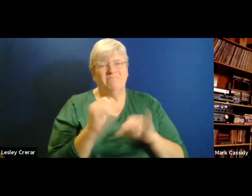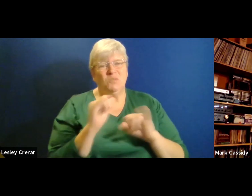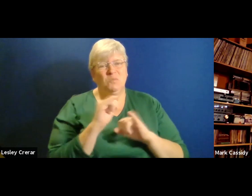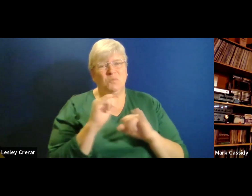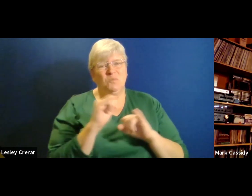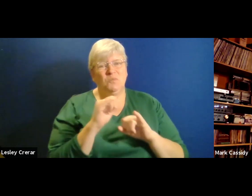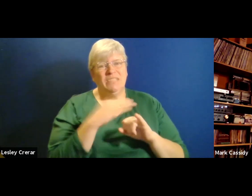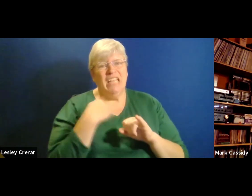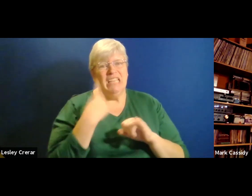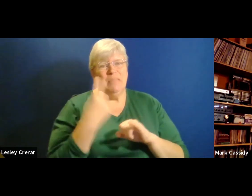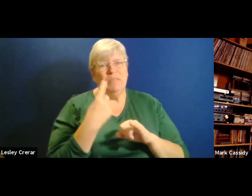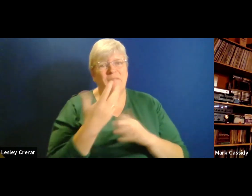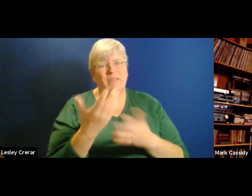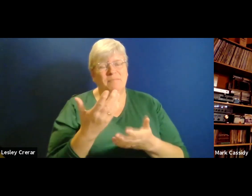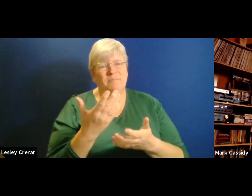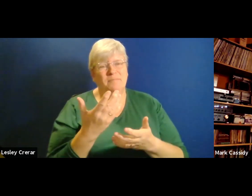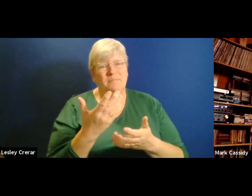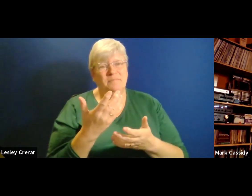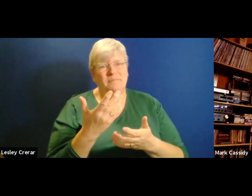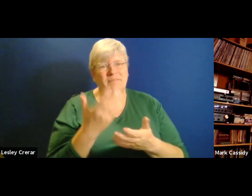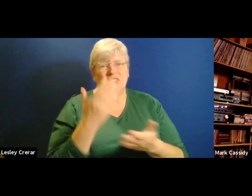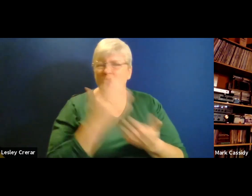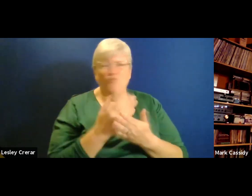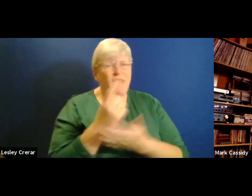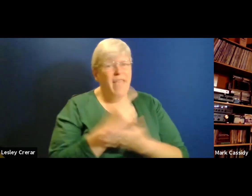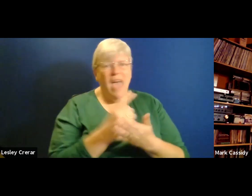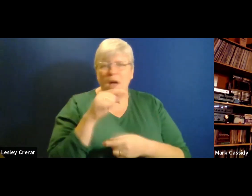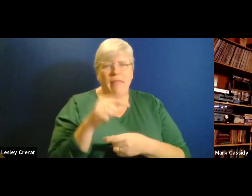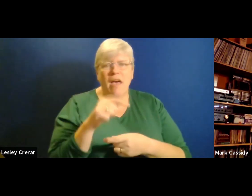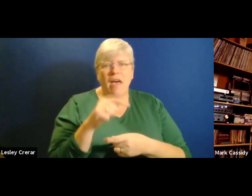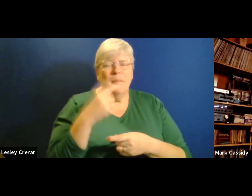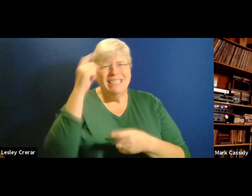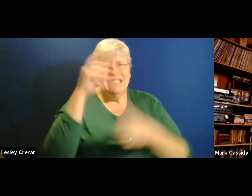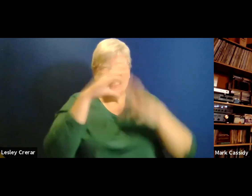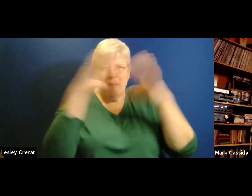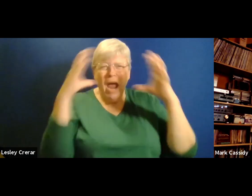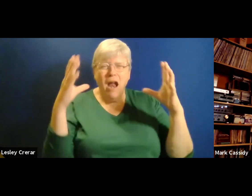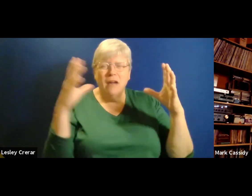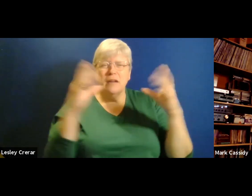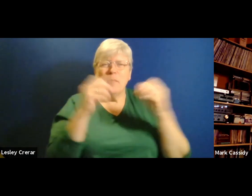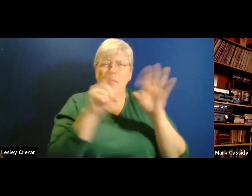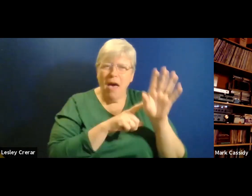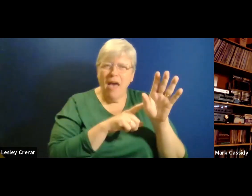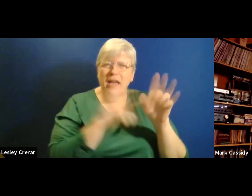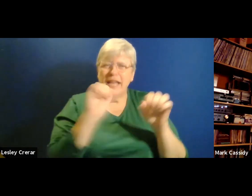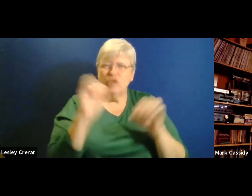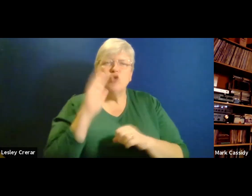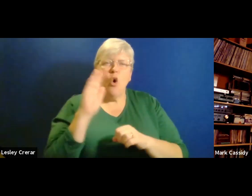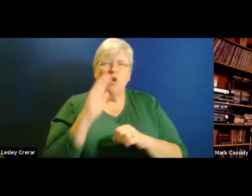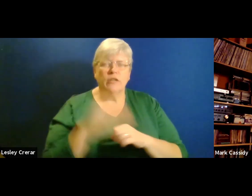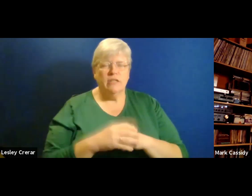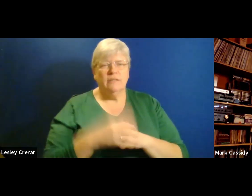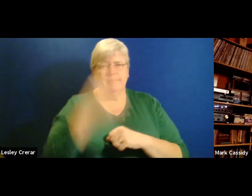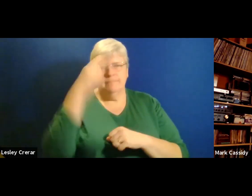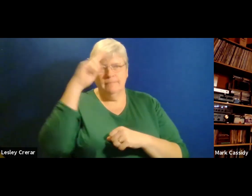took his own life. It's not really a poem about that. It was inspired by the kind of things that he was saying in his songs. And it's